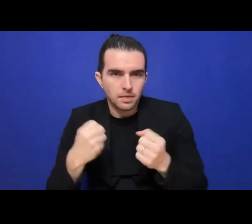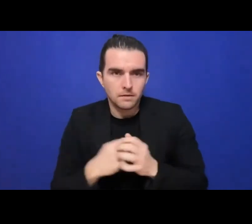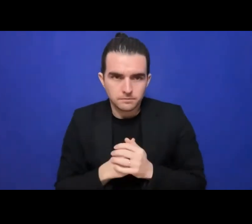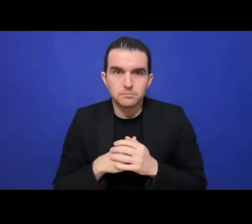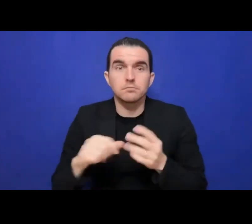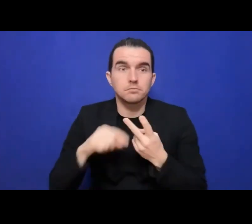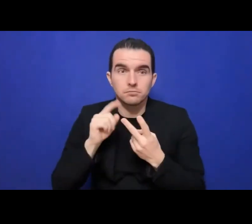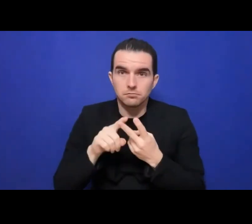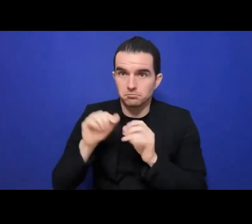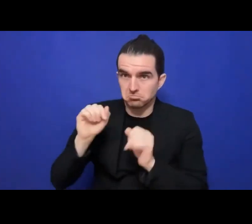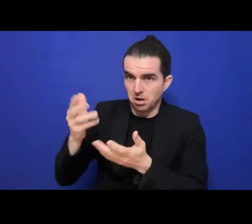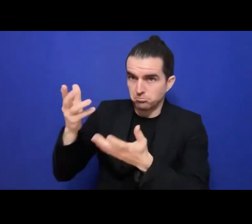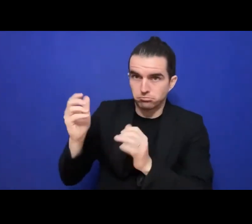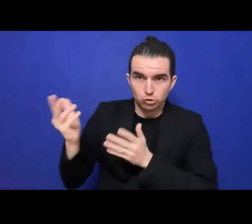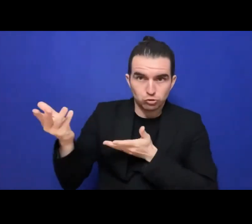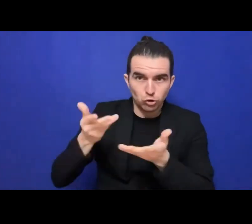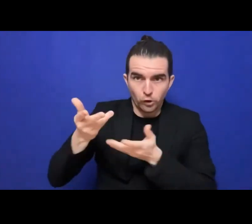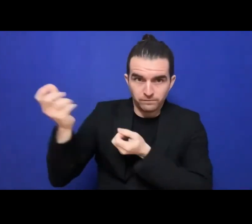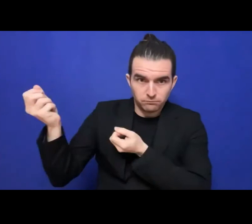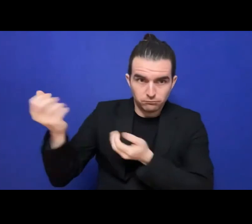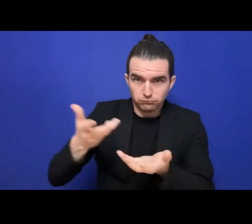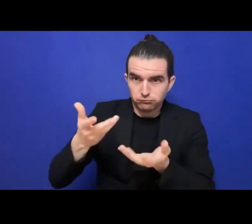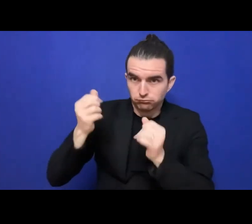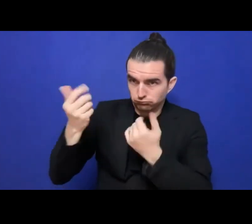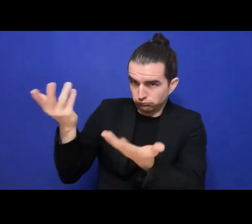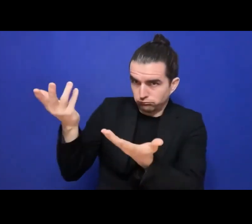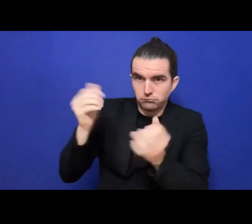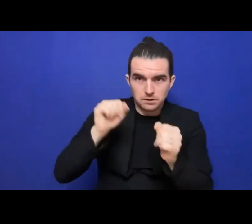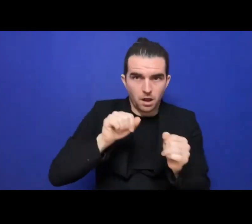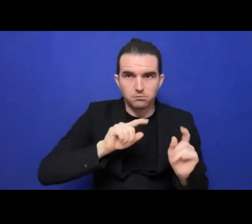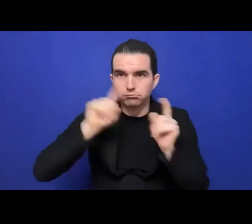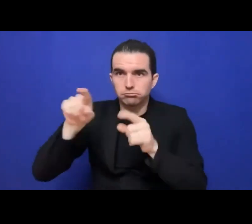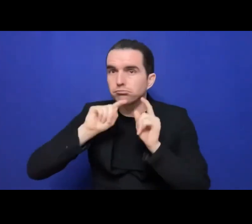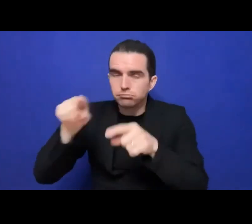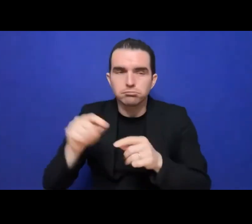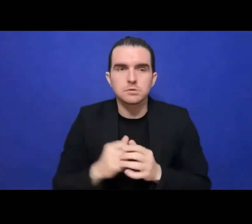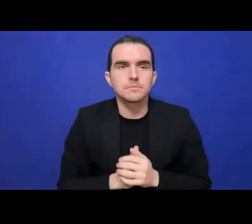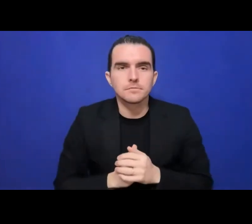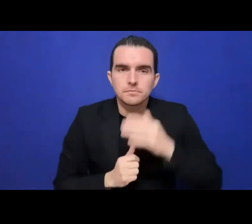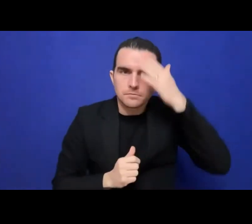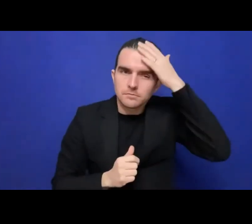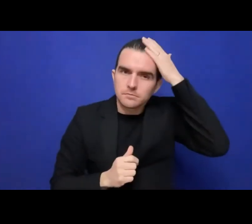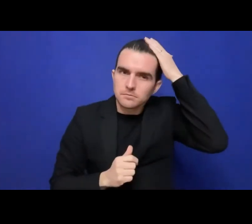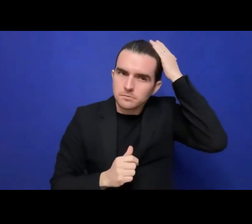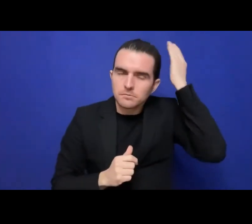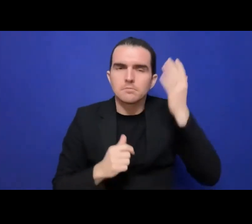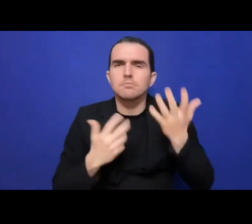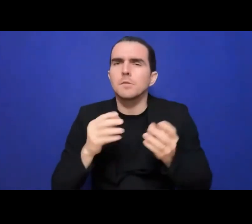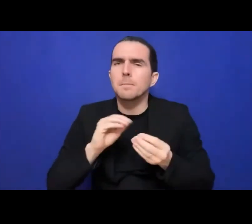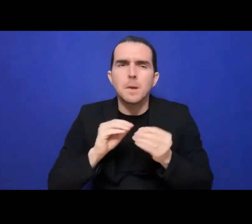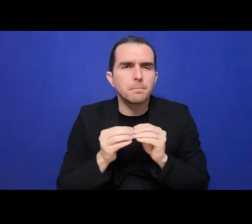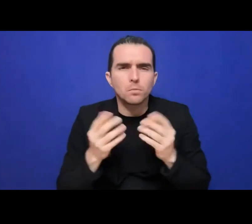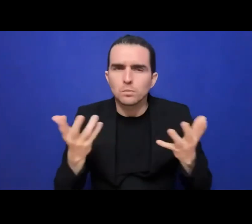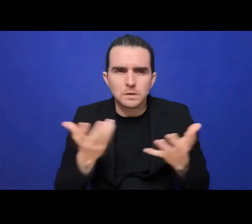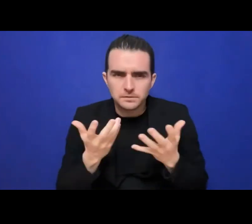upcoming period is to expand the service provision through its delivery sites itself, as to